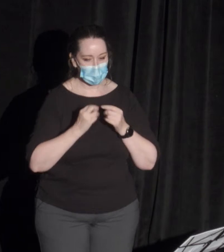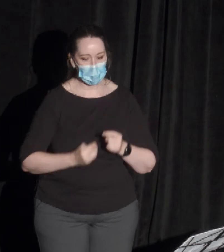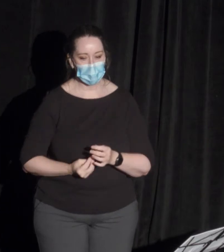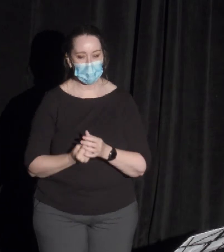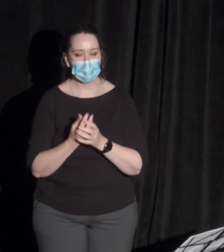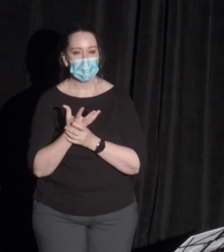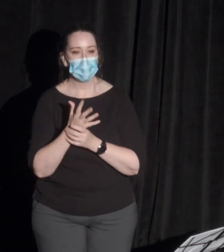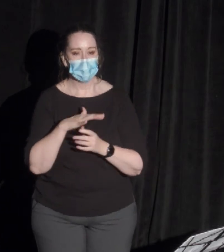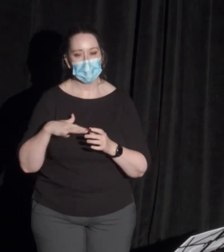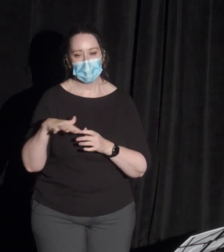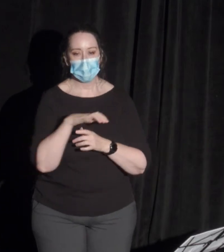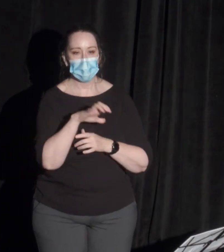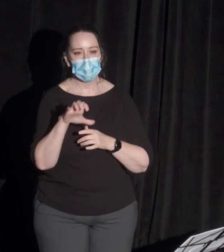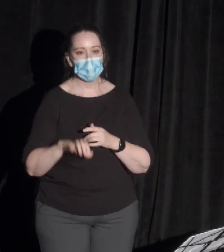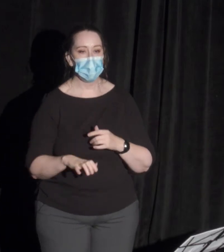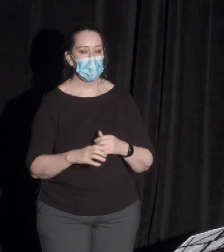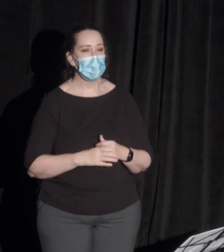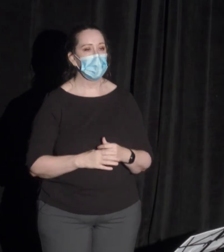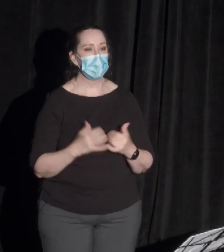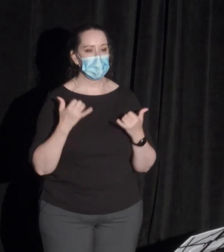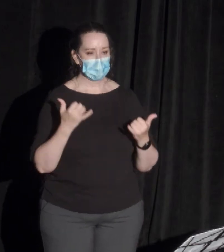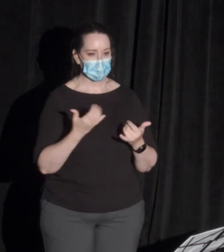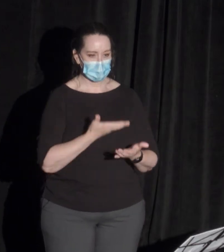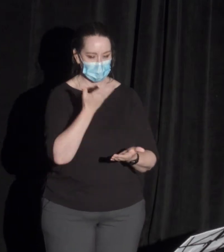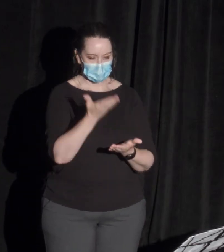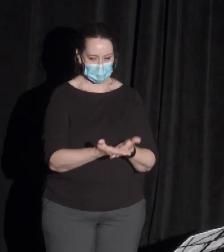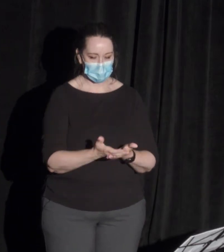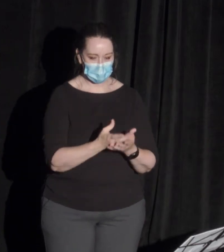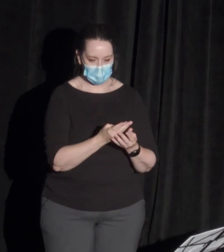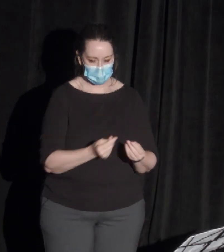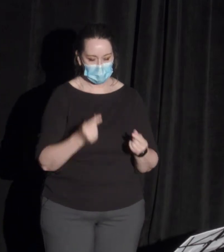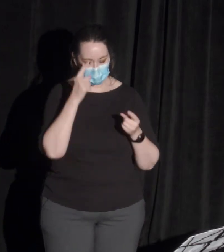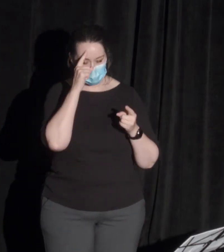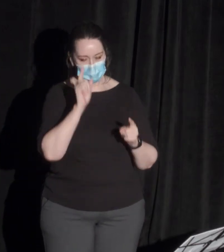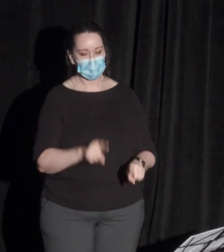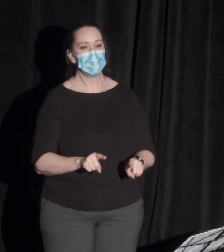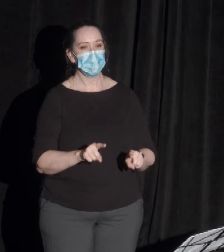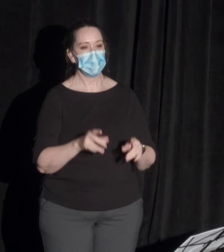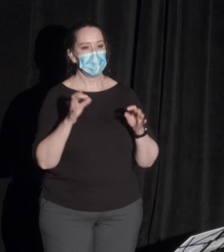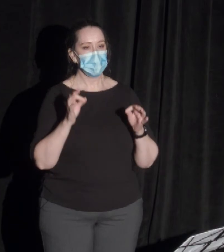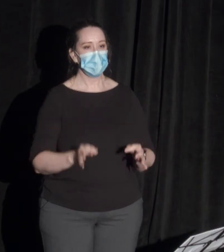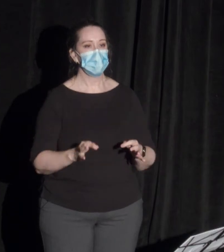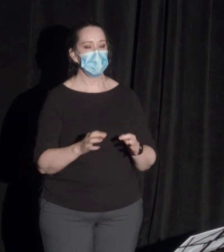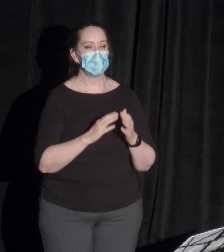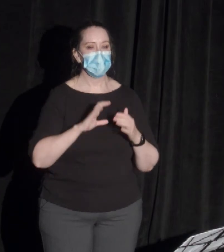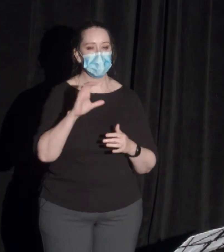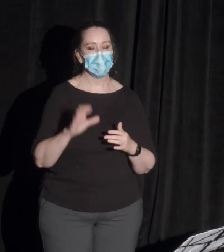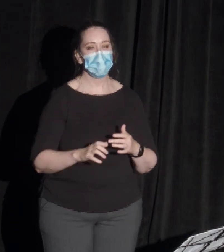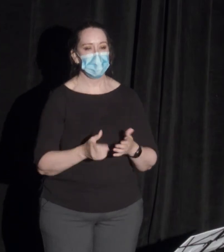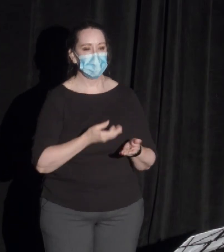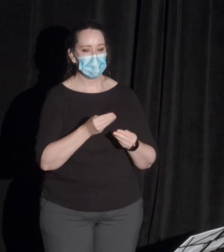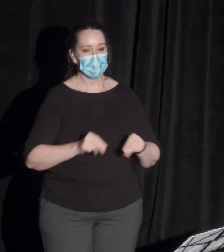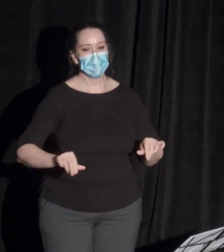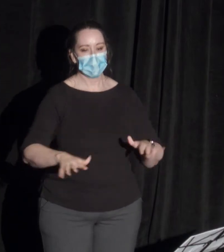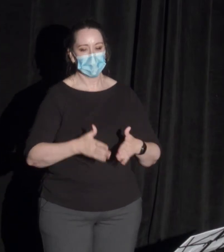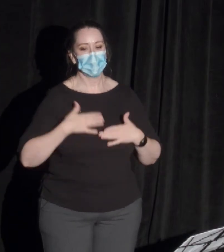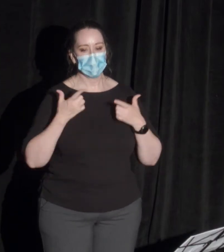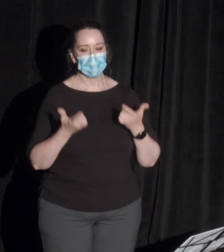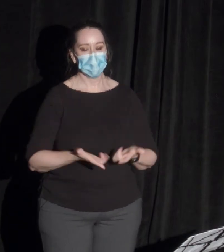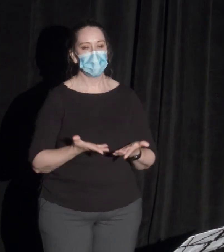around Chicago. Now therefore be it resolved, the City of Chicago acknowledges the land we occupy as indigenous homelands and